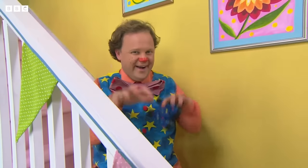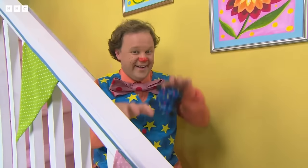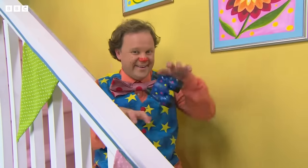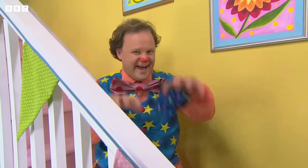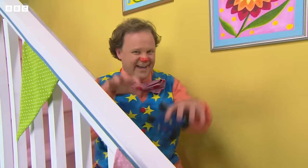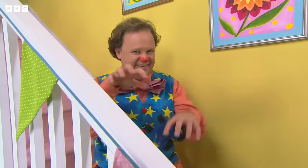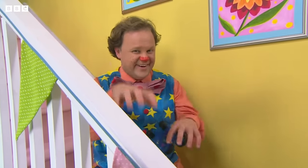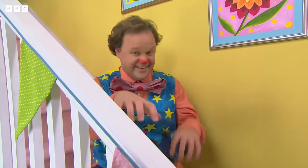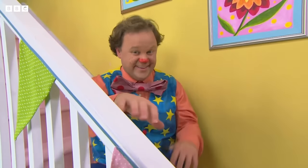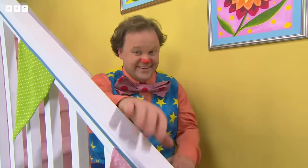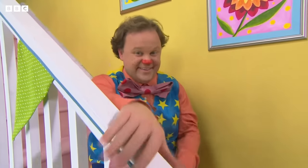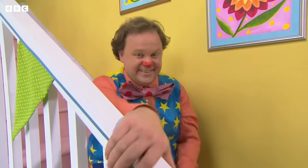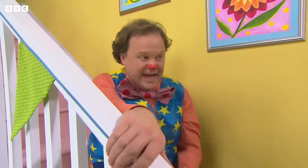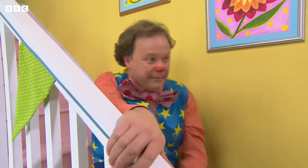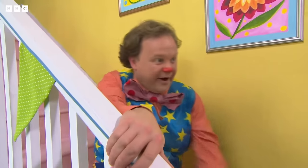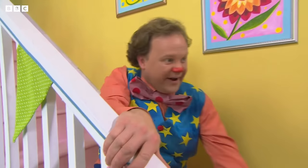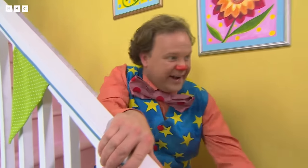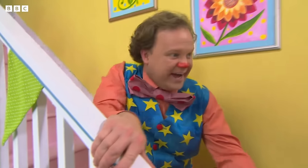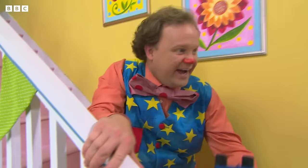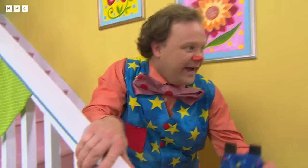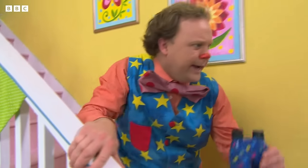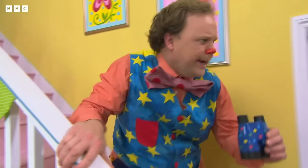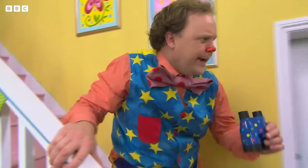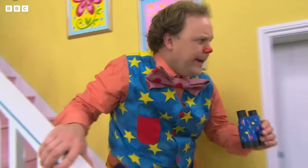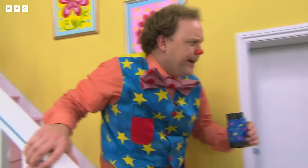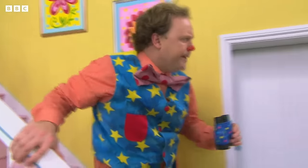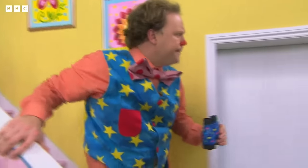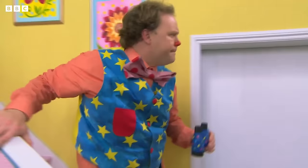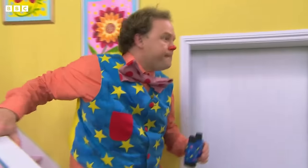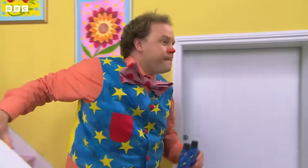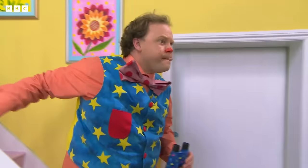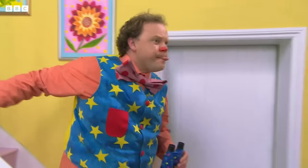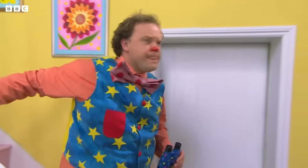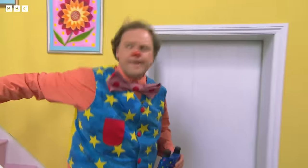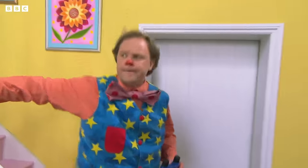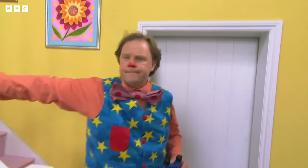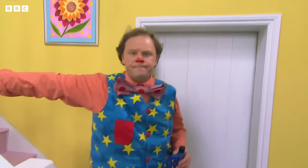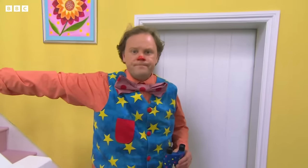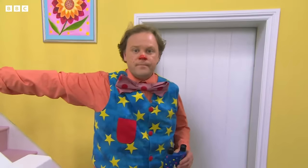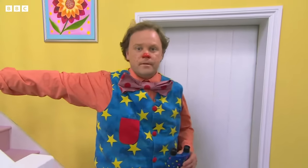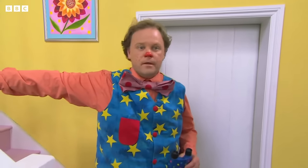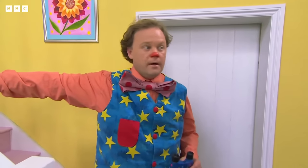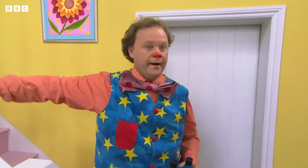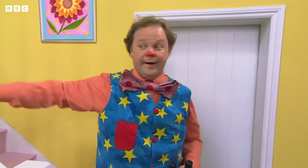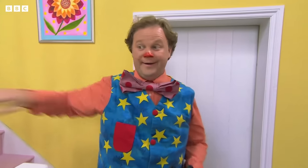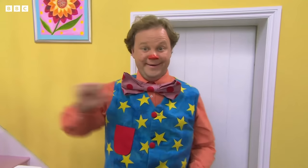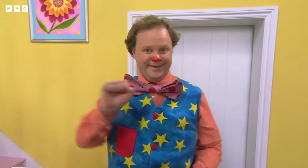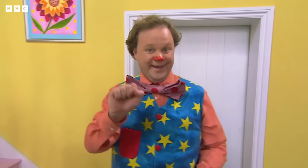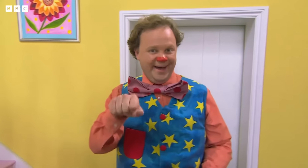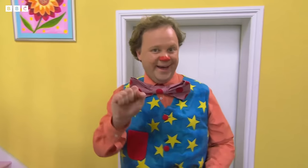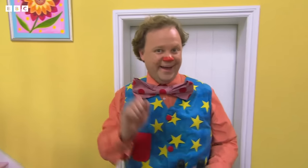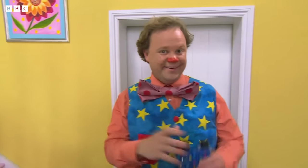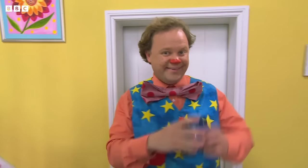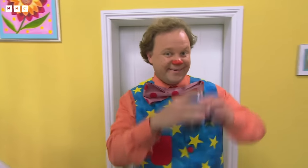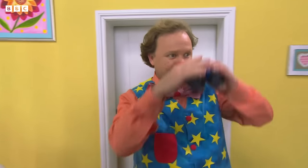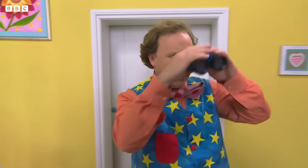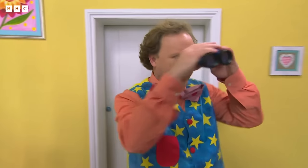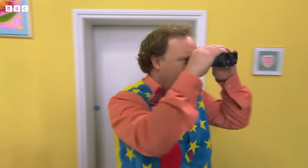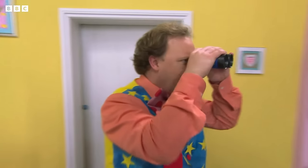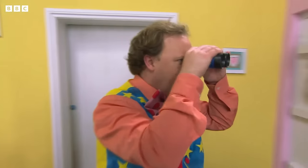Wild animals! Come on! There aren't wild animals in your house, Mr. Tumble, are there? Yes! What